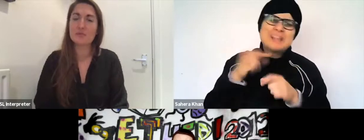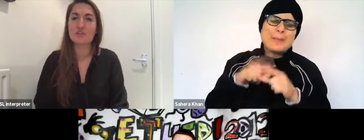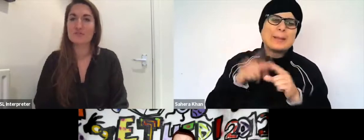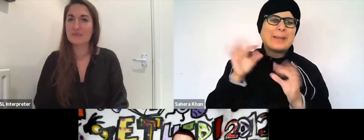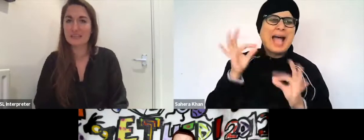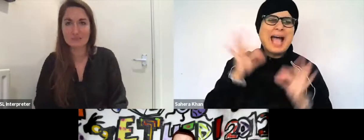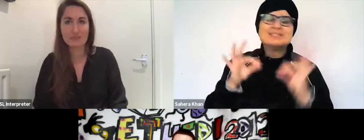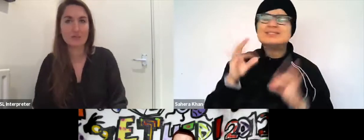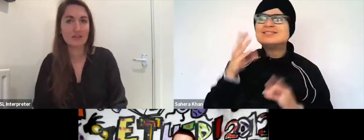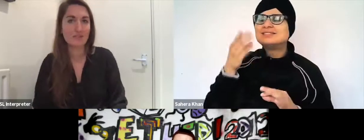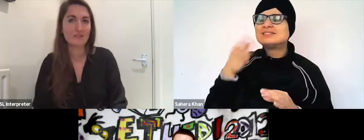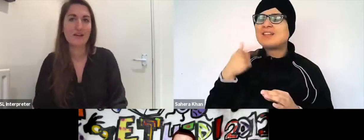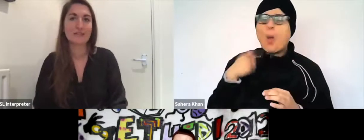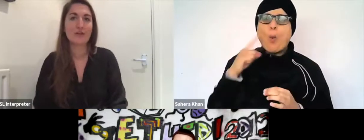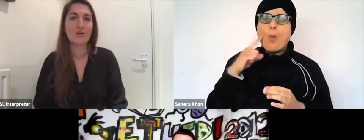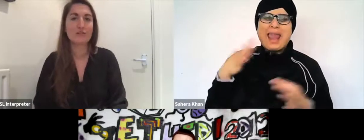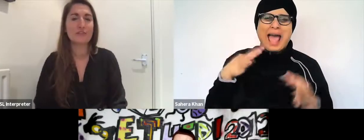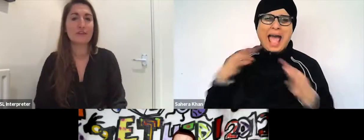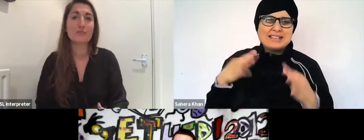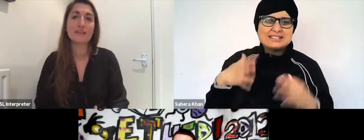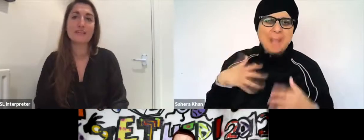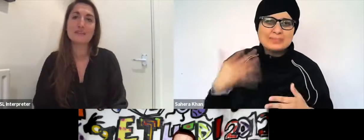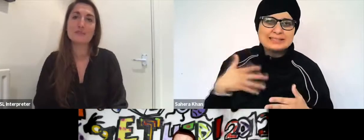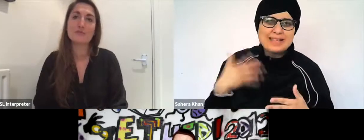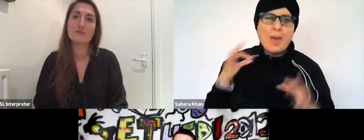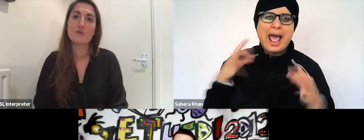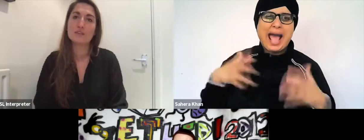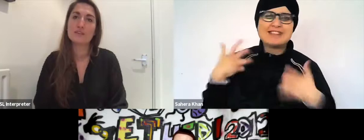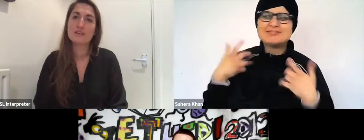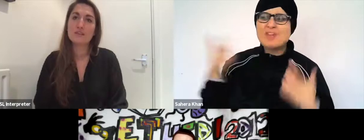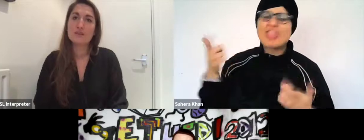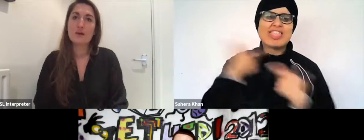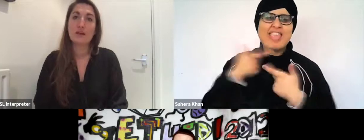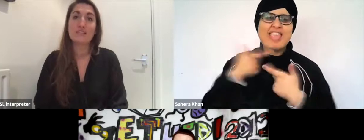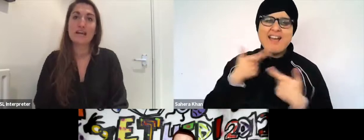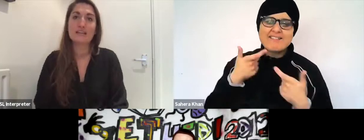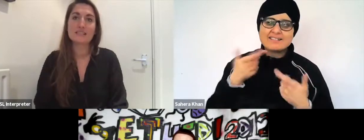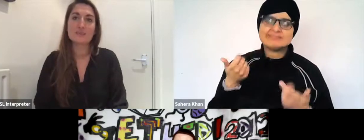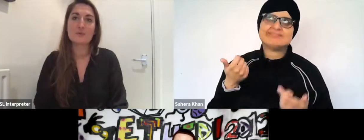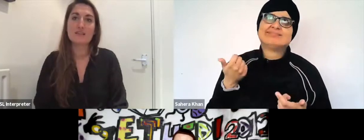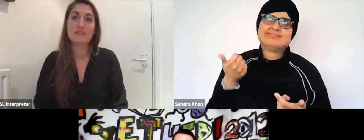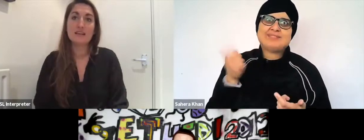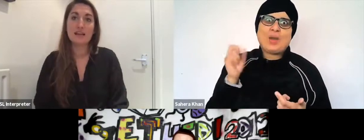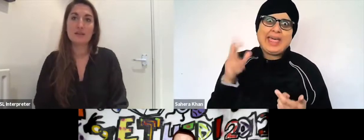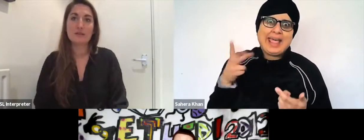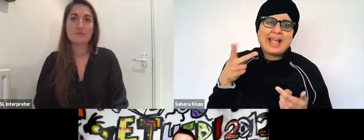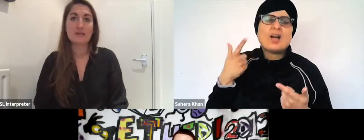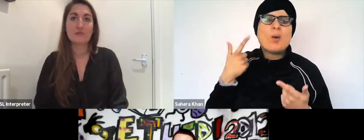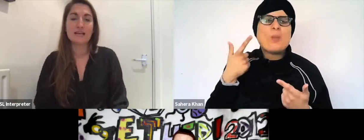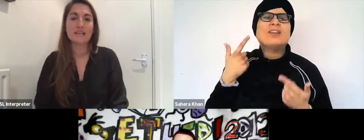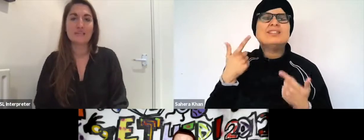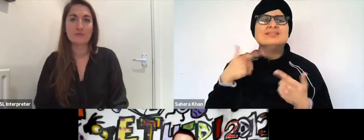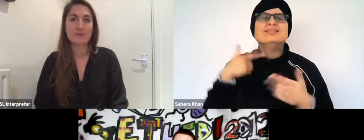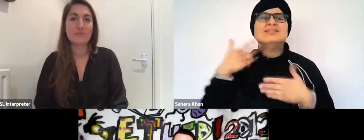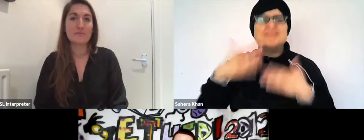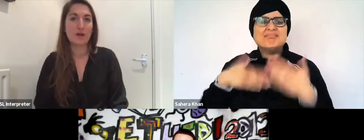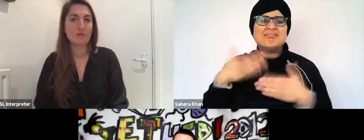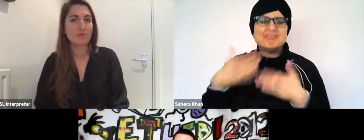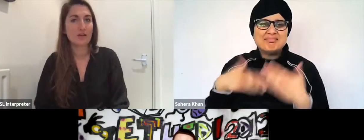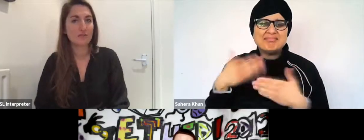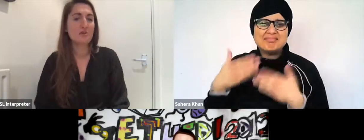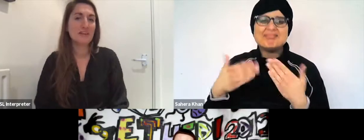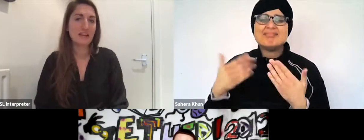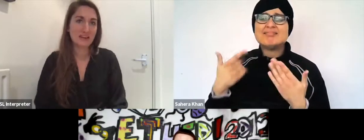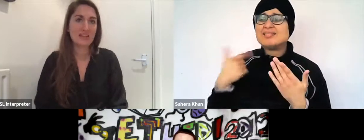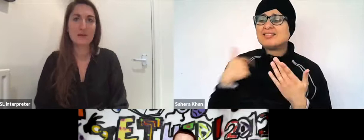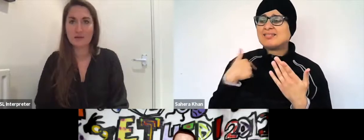more jokes, making people laugh, and carrying that on, and kind of bringing that into performance when I was acting as well. And I realized when I was acting, it would make people laugh as well.